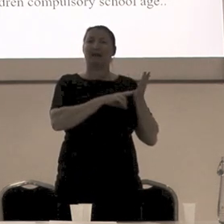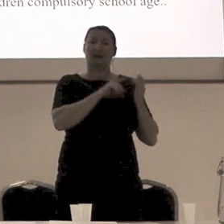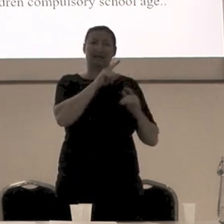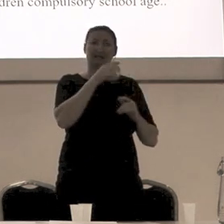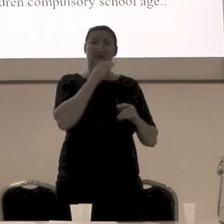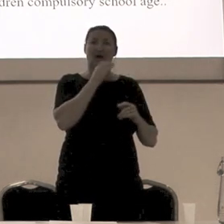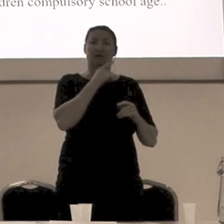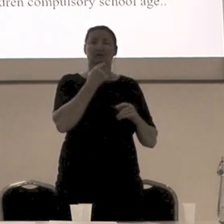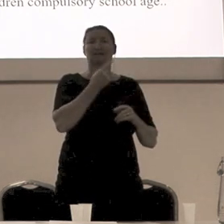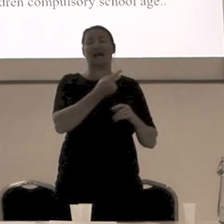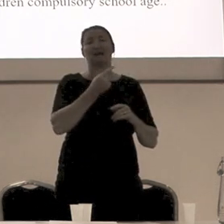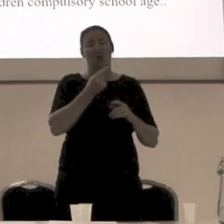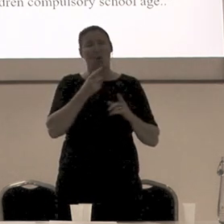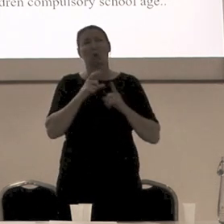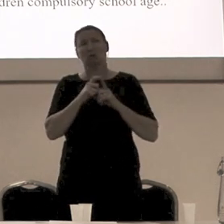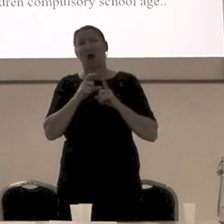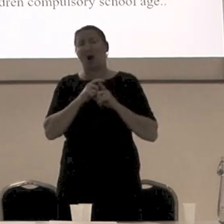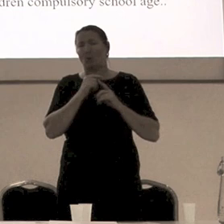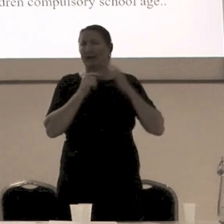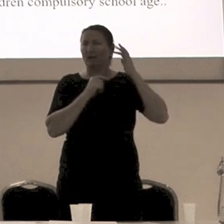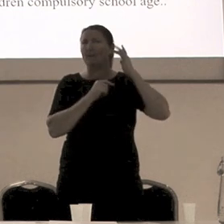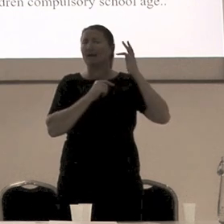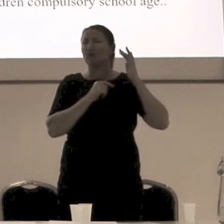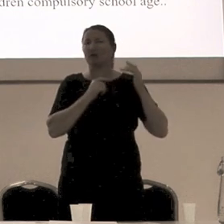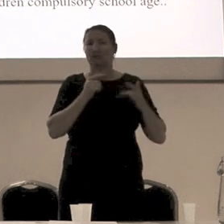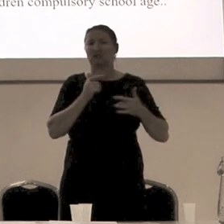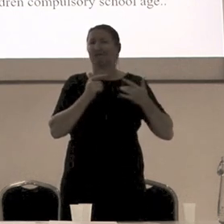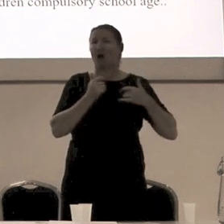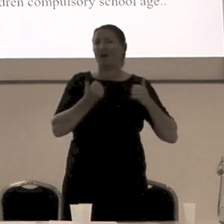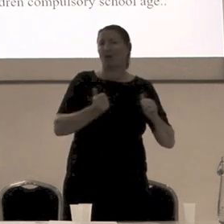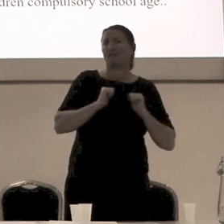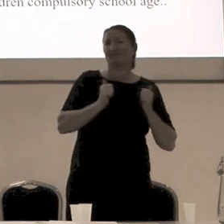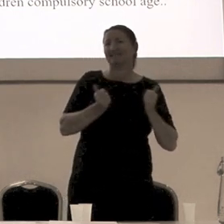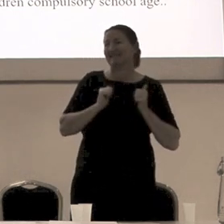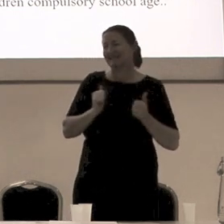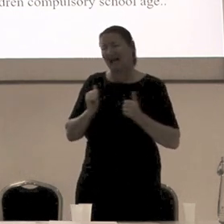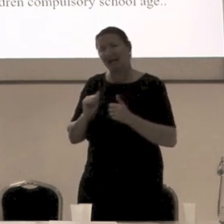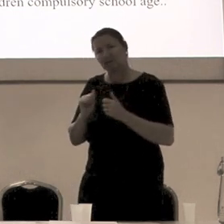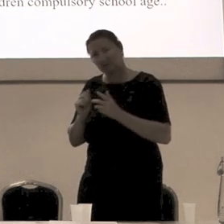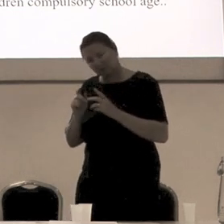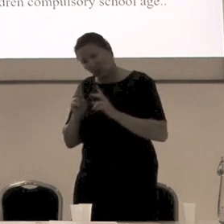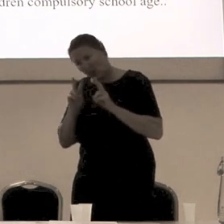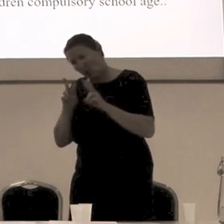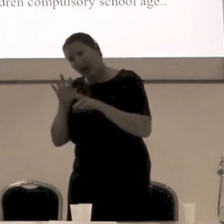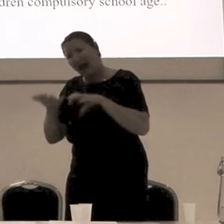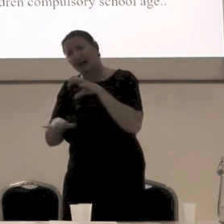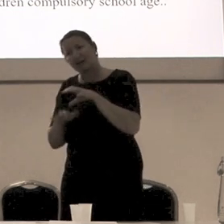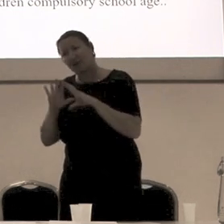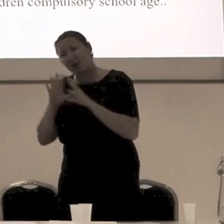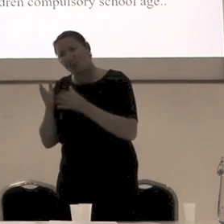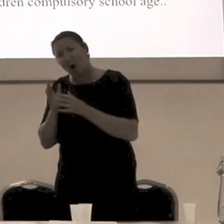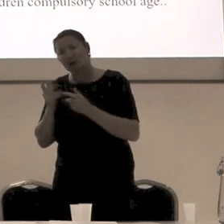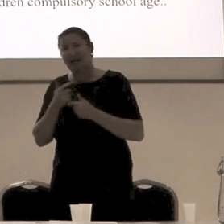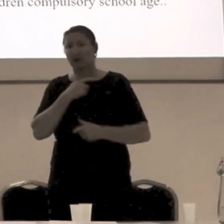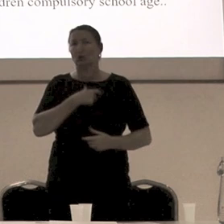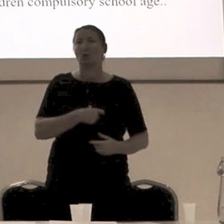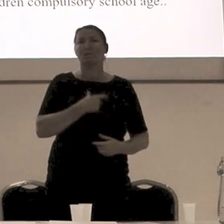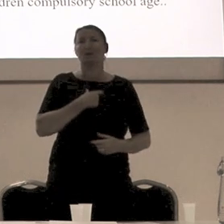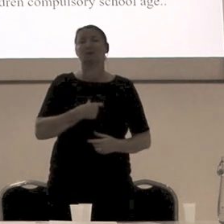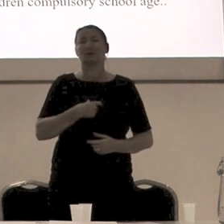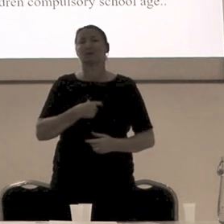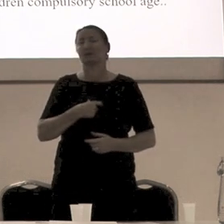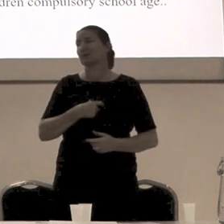need to take Darwin's theory, survival of the fittest, and we need to put it onto human society. And that's what they began to do. Just a